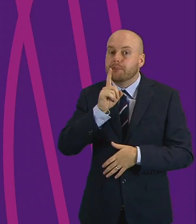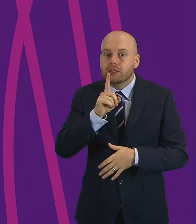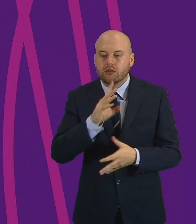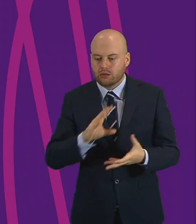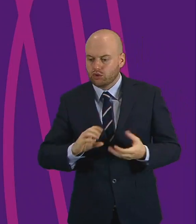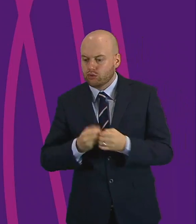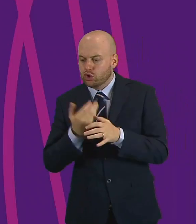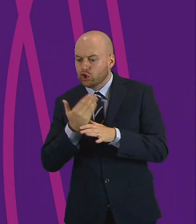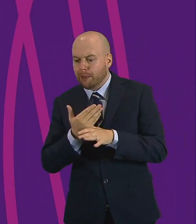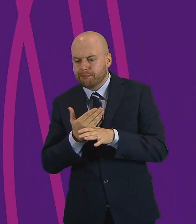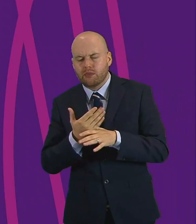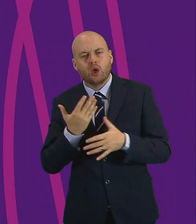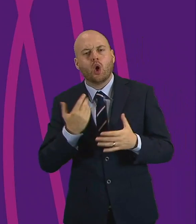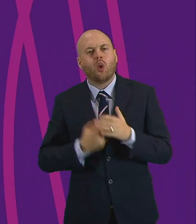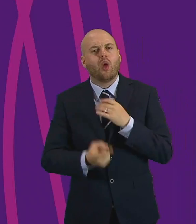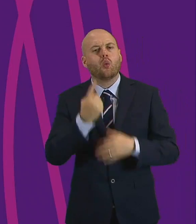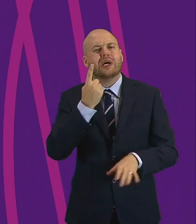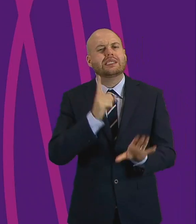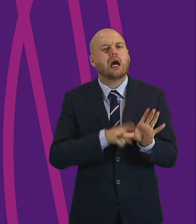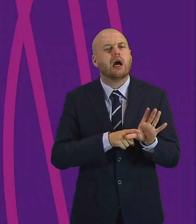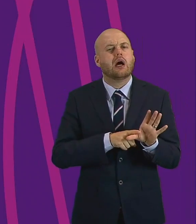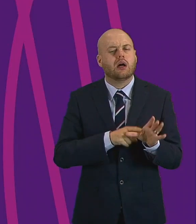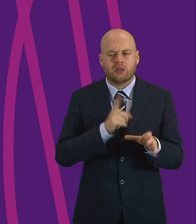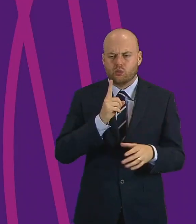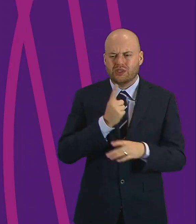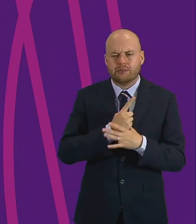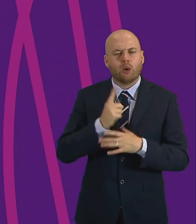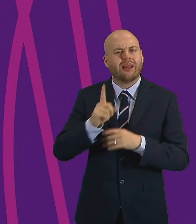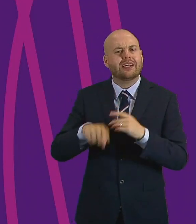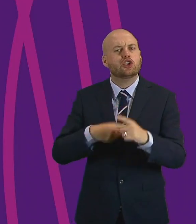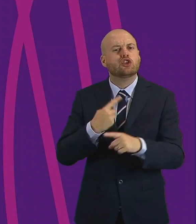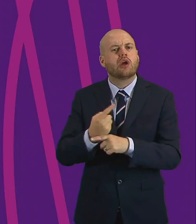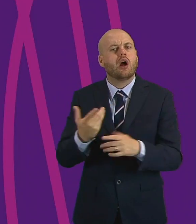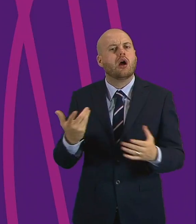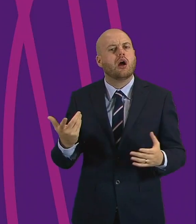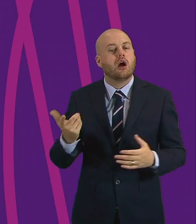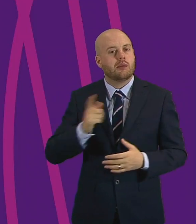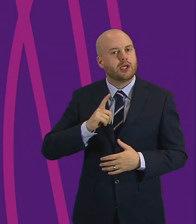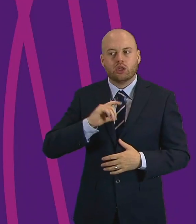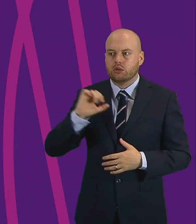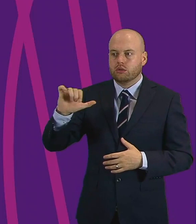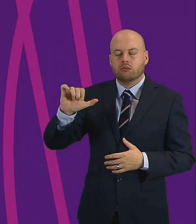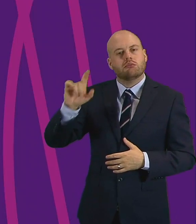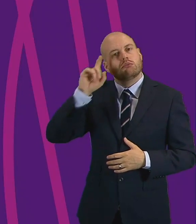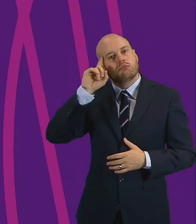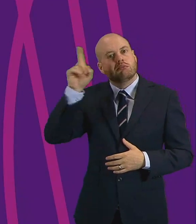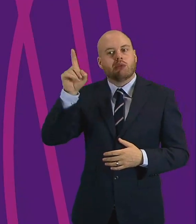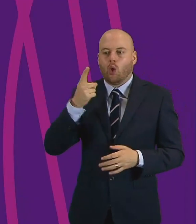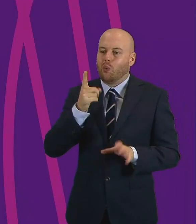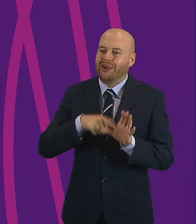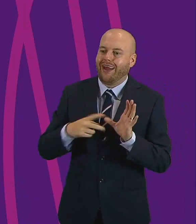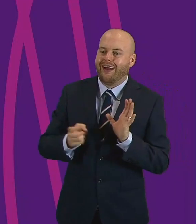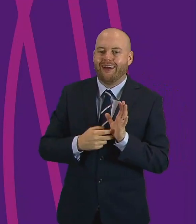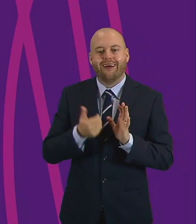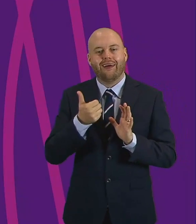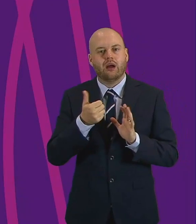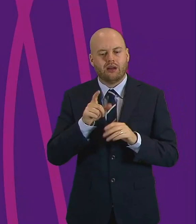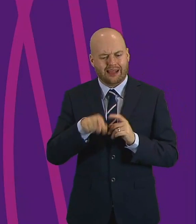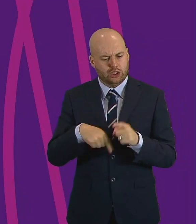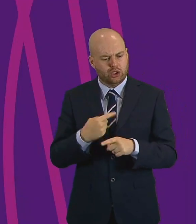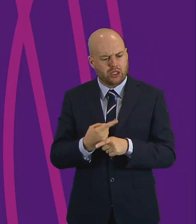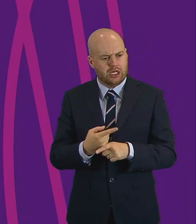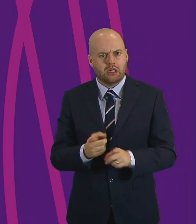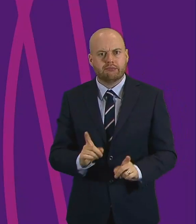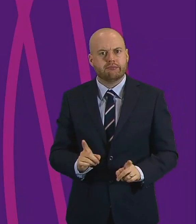year. What happens in the following year? Because these initiatives will still, unfortunately, be required. And we